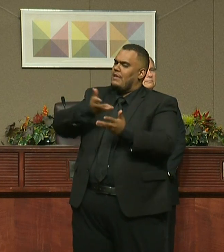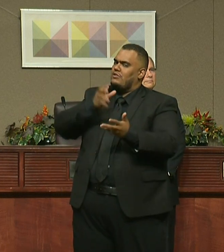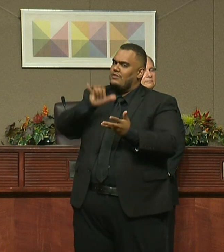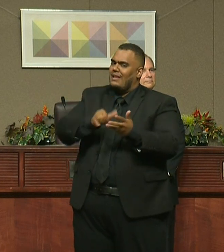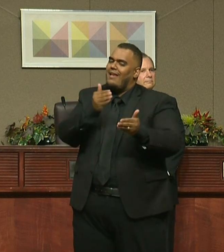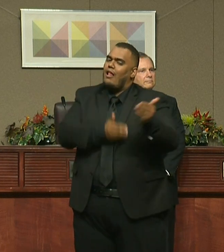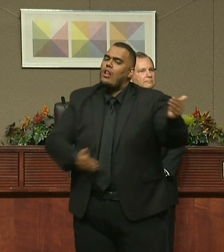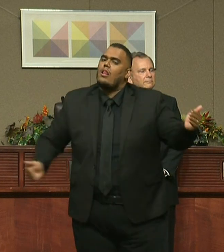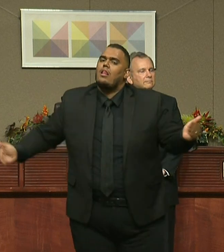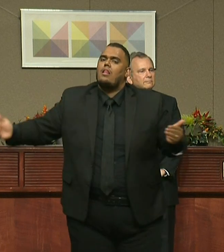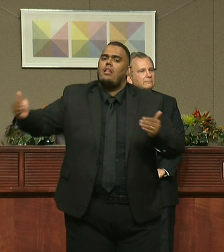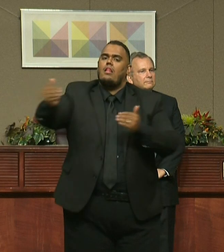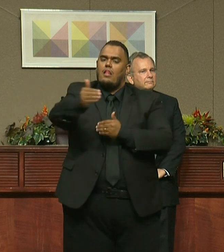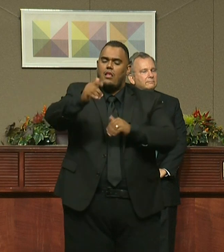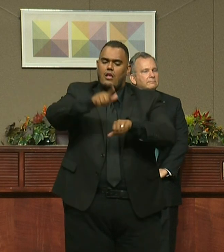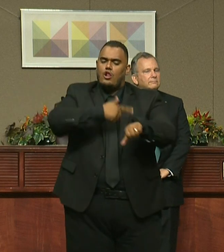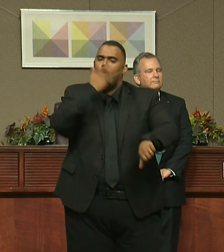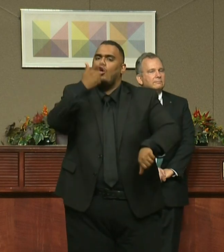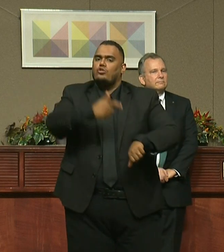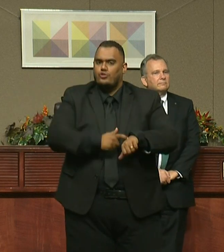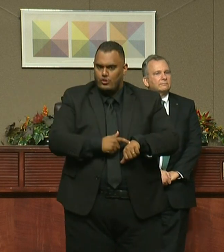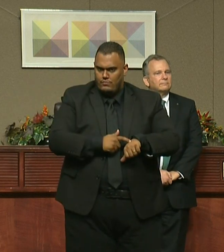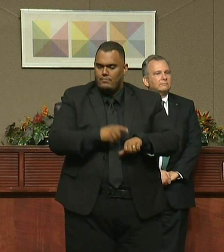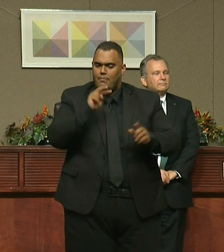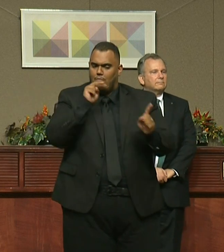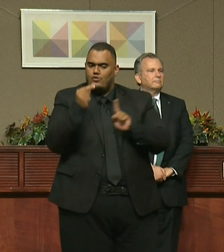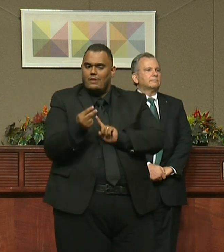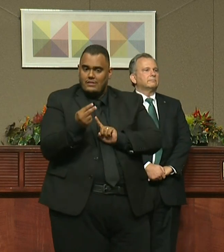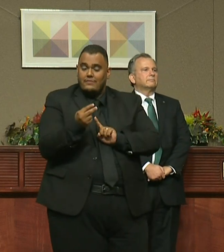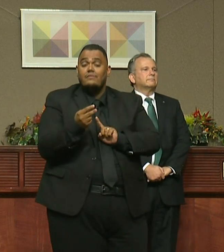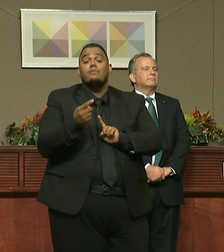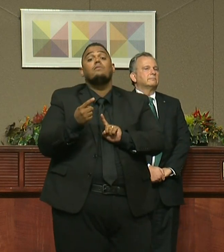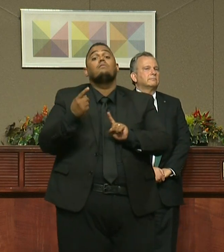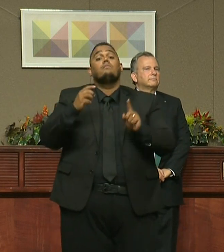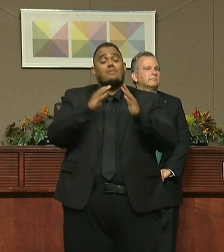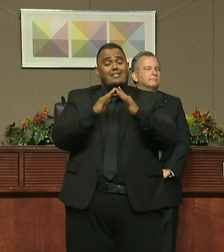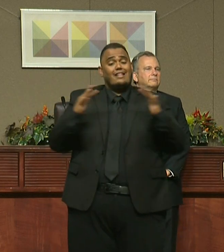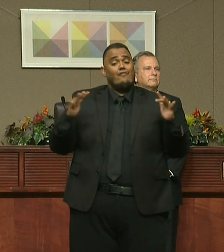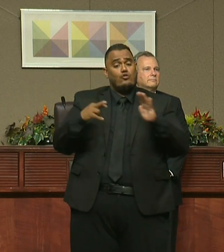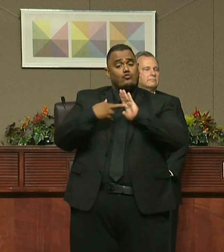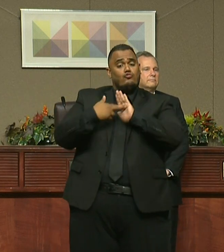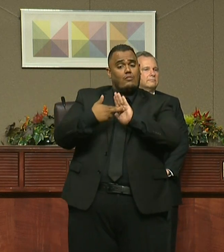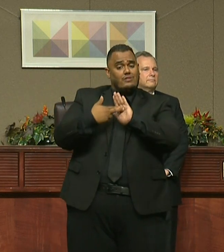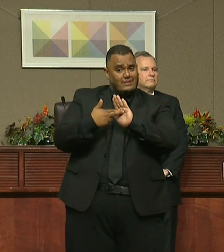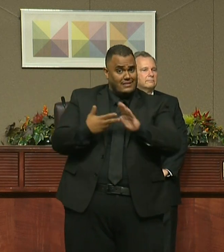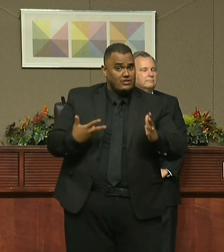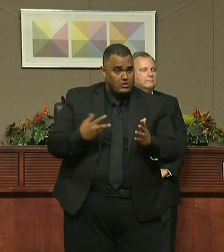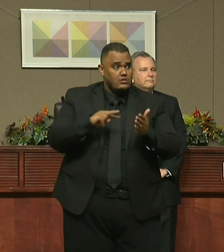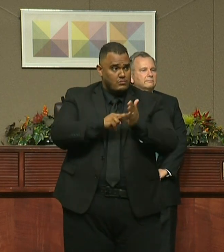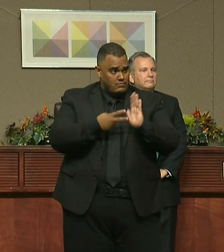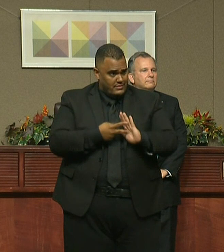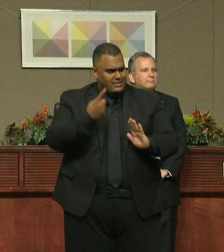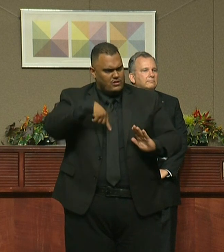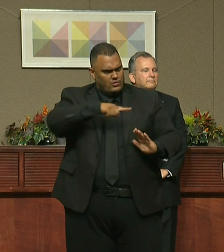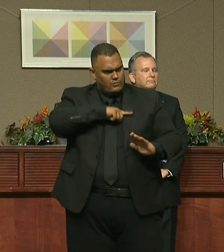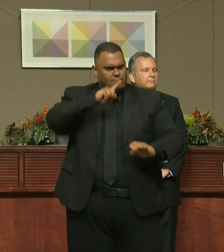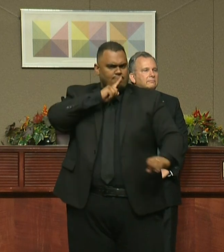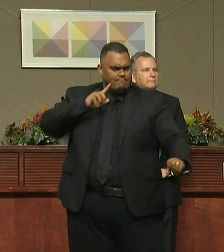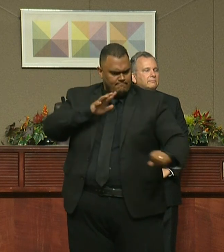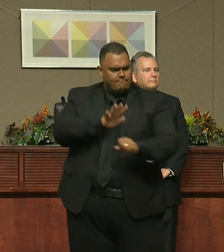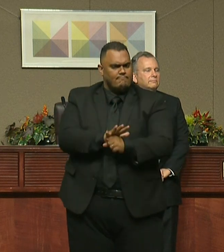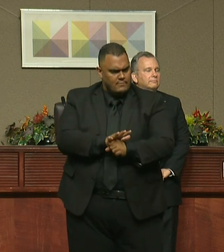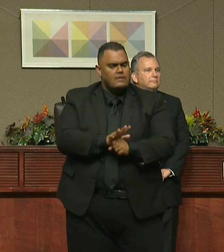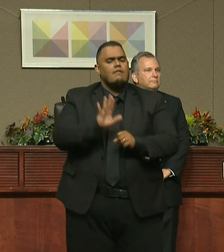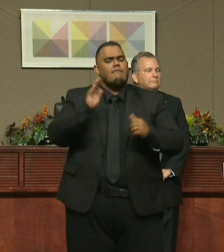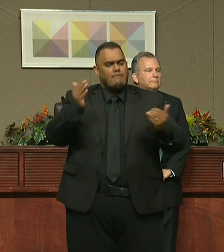through having diverse representation, I believe that you will ensure that you have the right